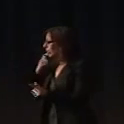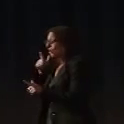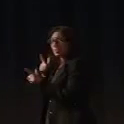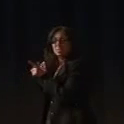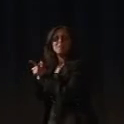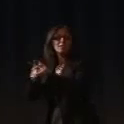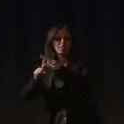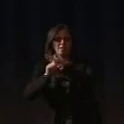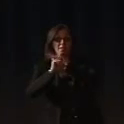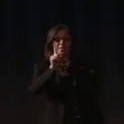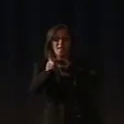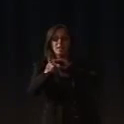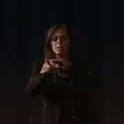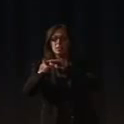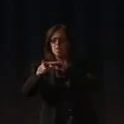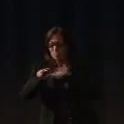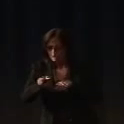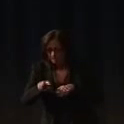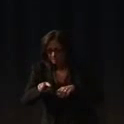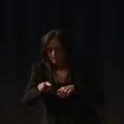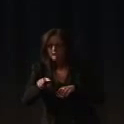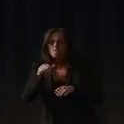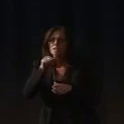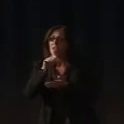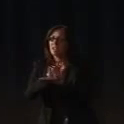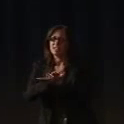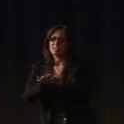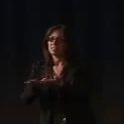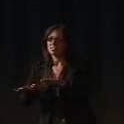terribly nice to look at, apparently.